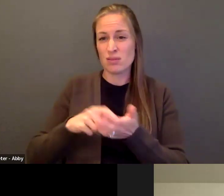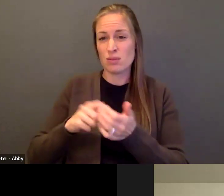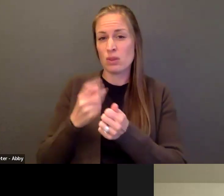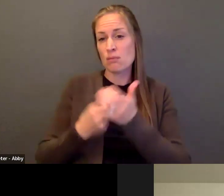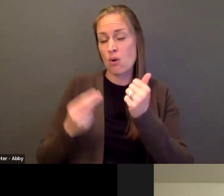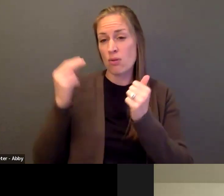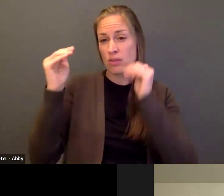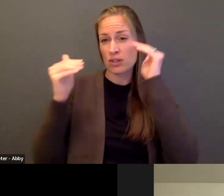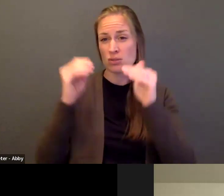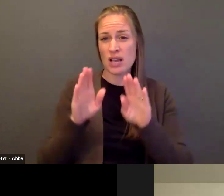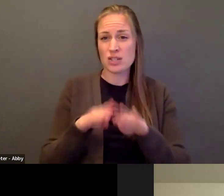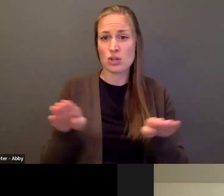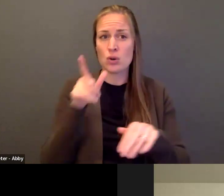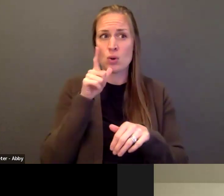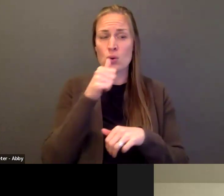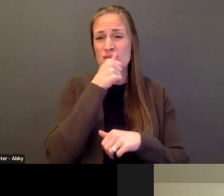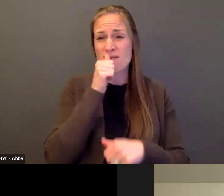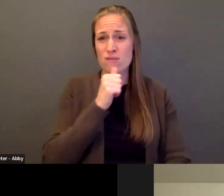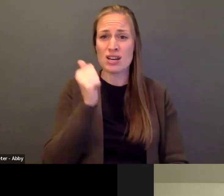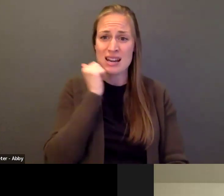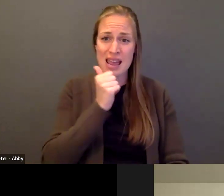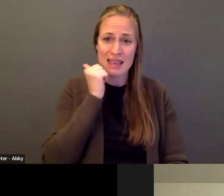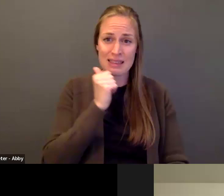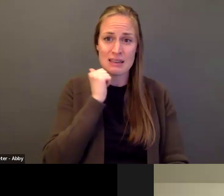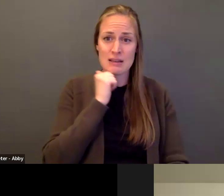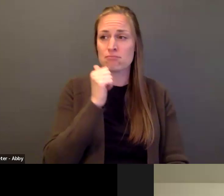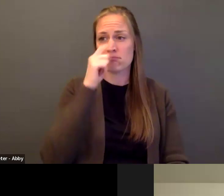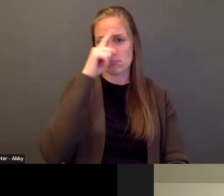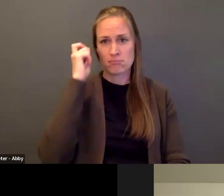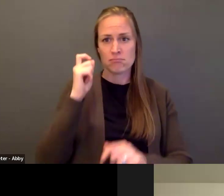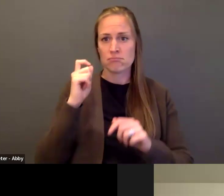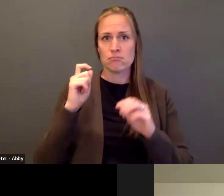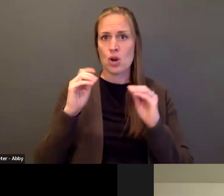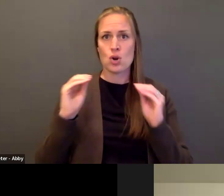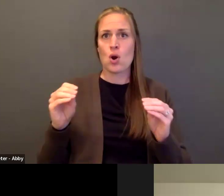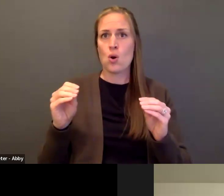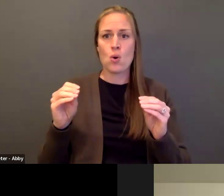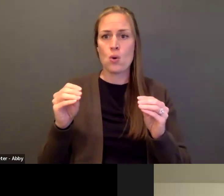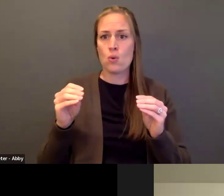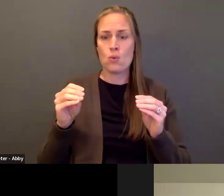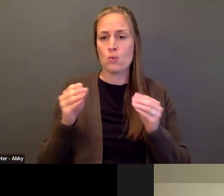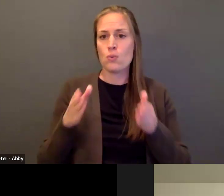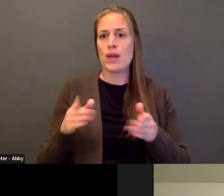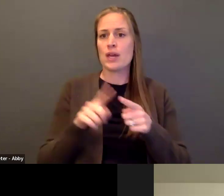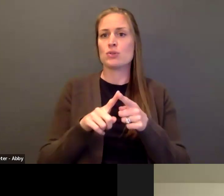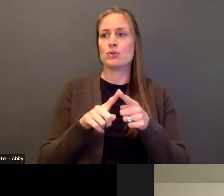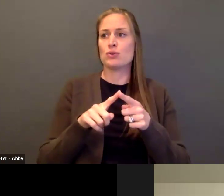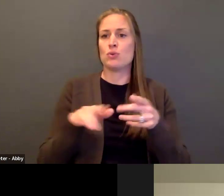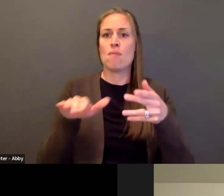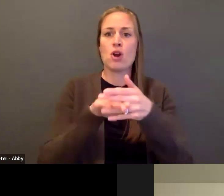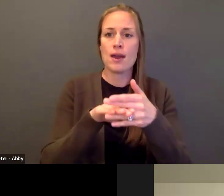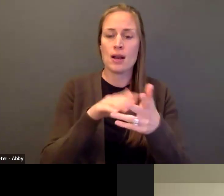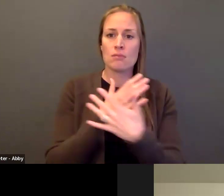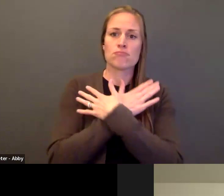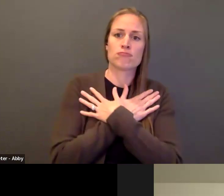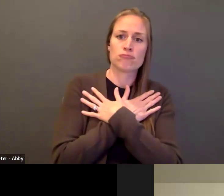suffering day to day because they've got no sources of exit, no sources to take a break. And everything, so expanding and